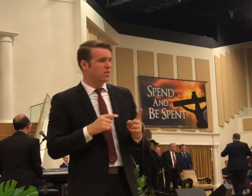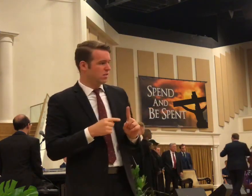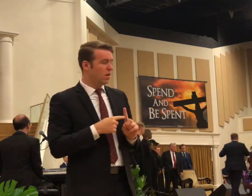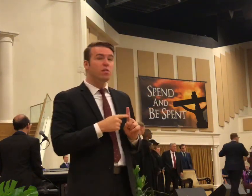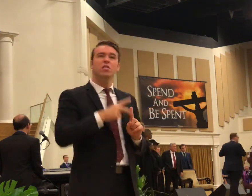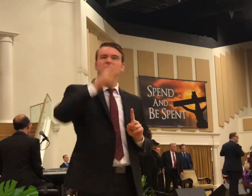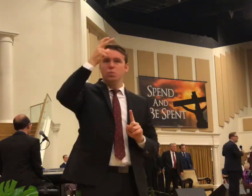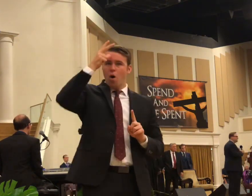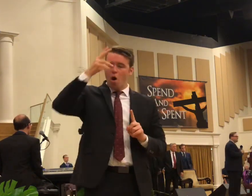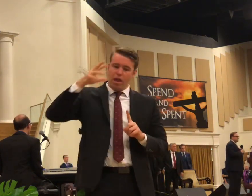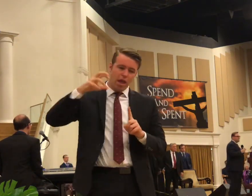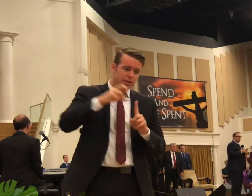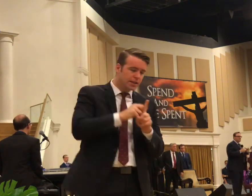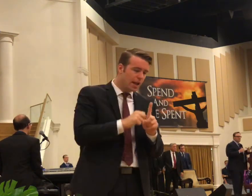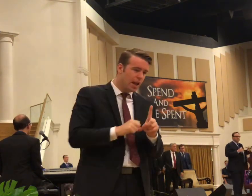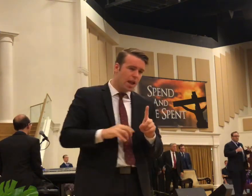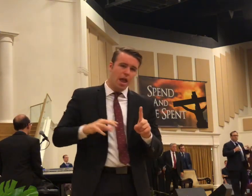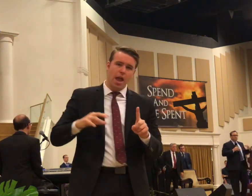forces,